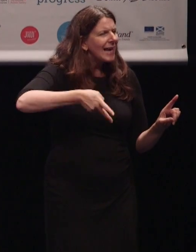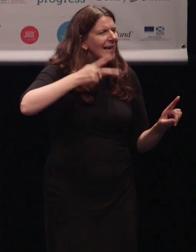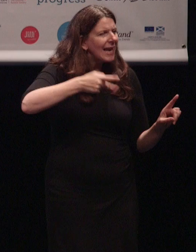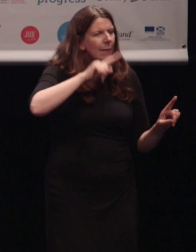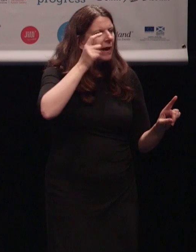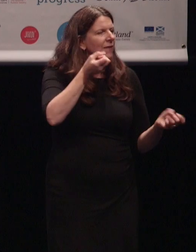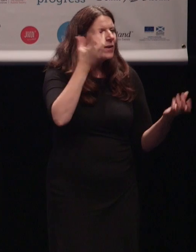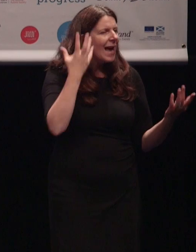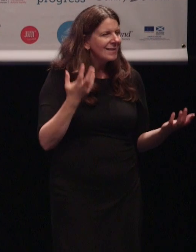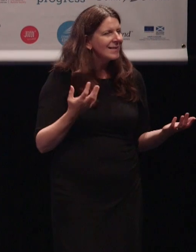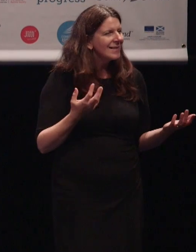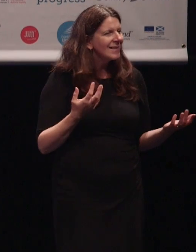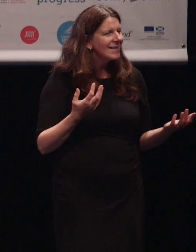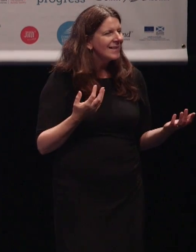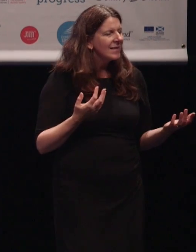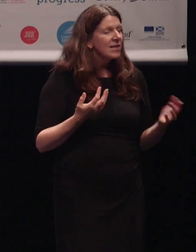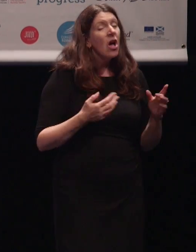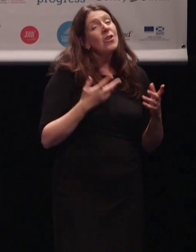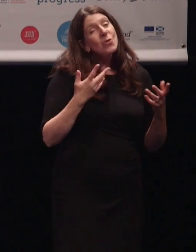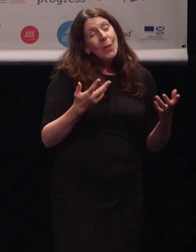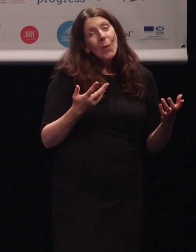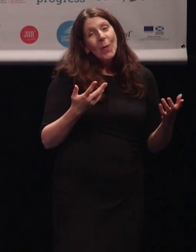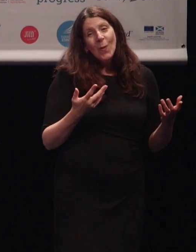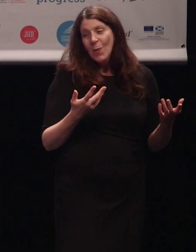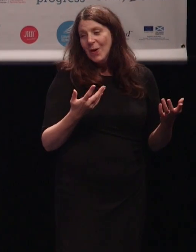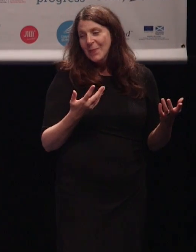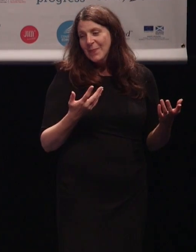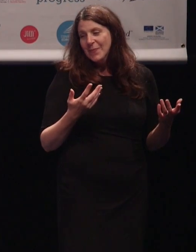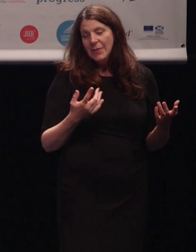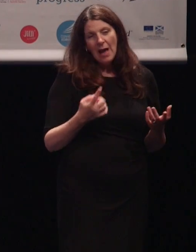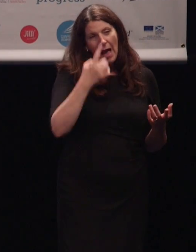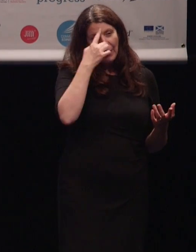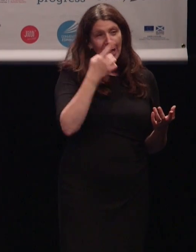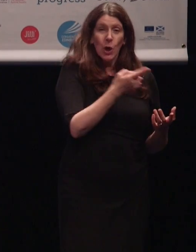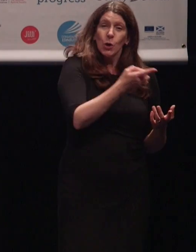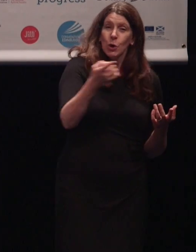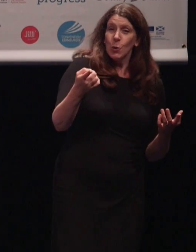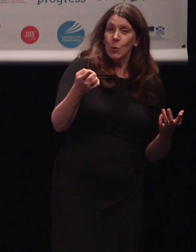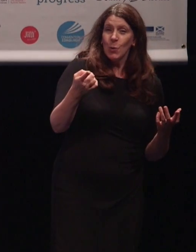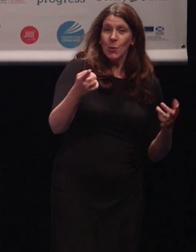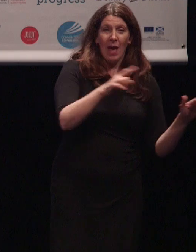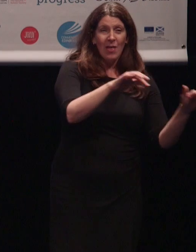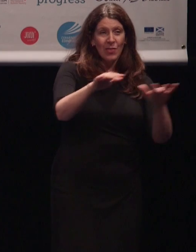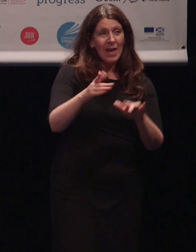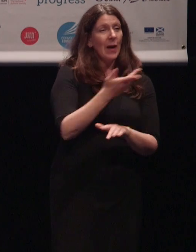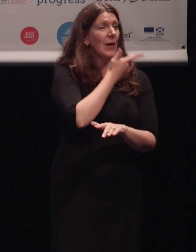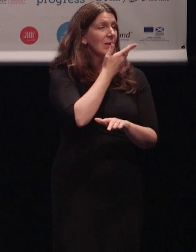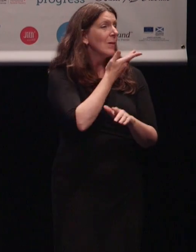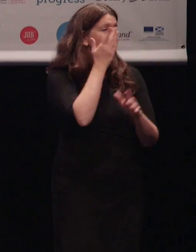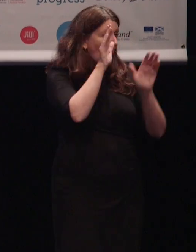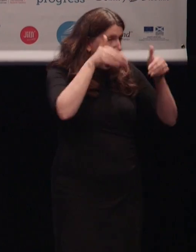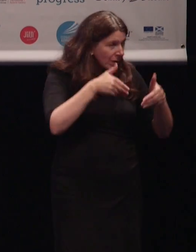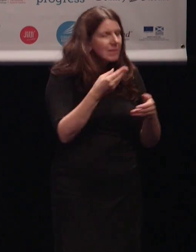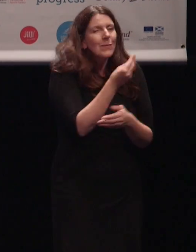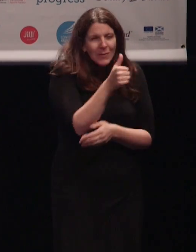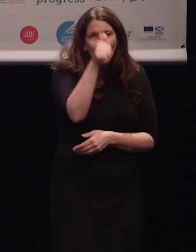on. But actually, I think you in the audience who don't have autism, some have autism, but some of